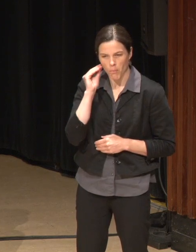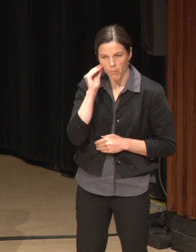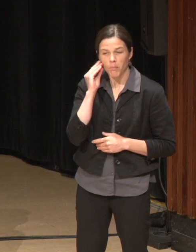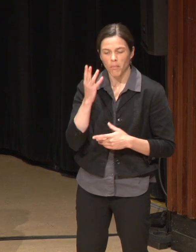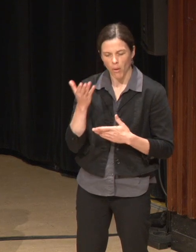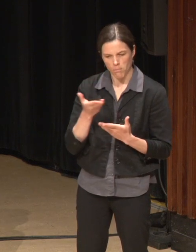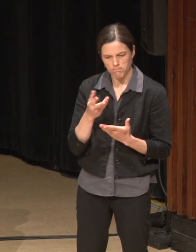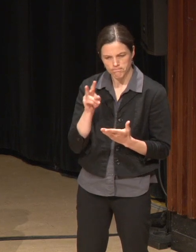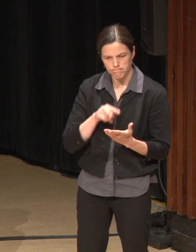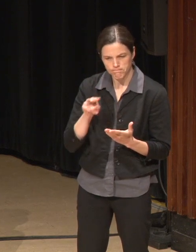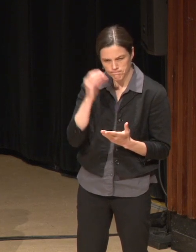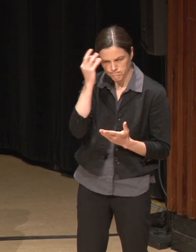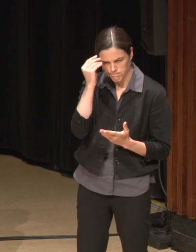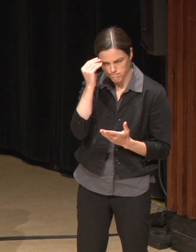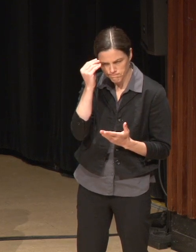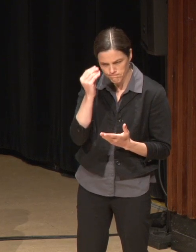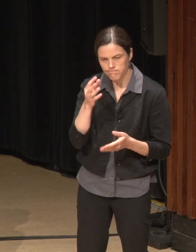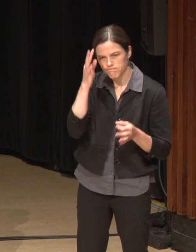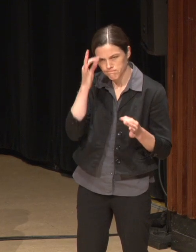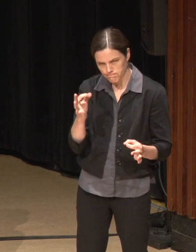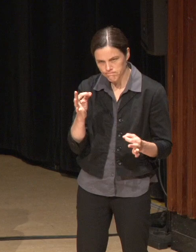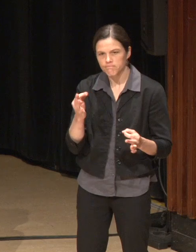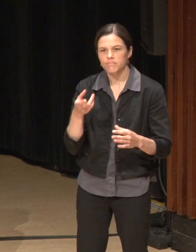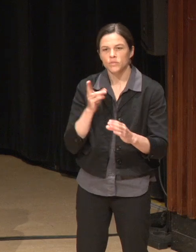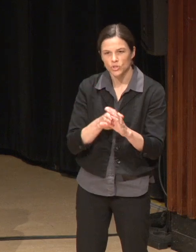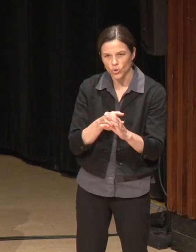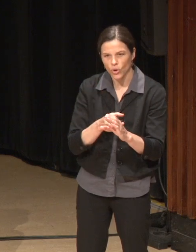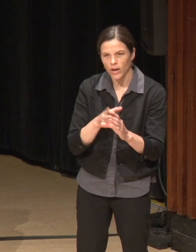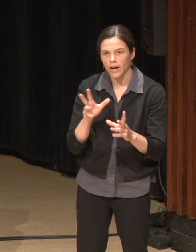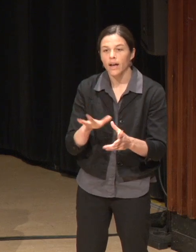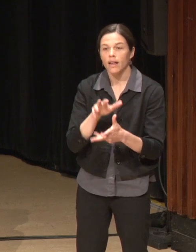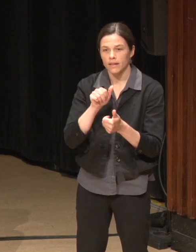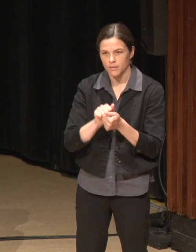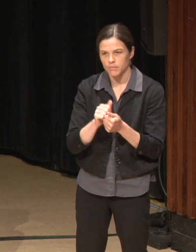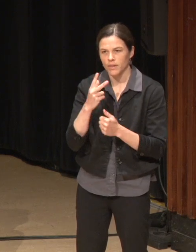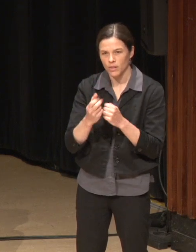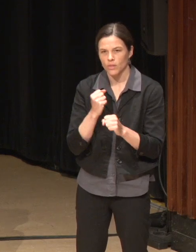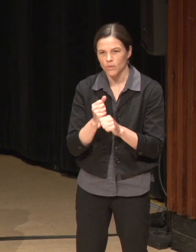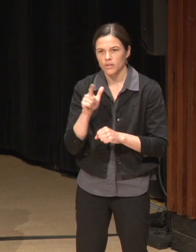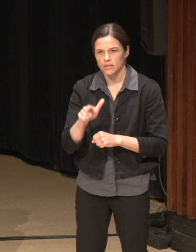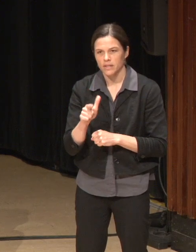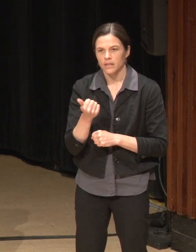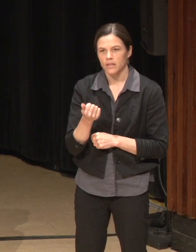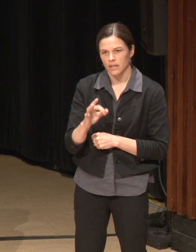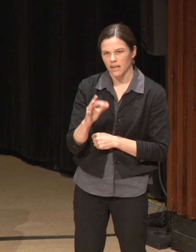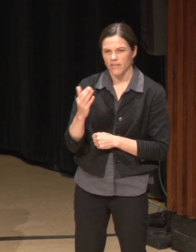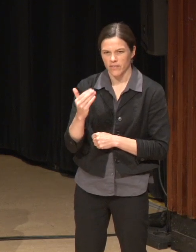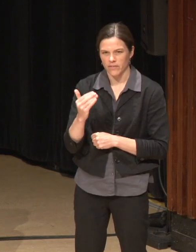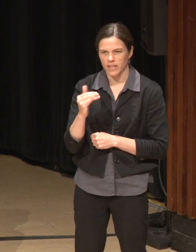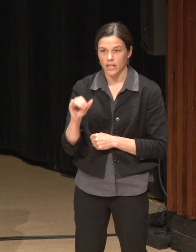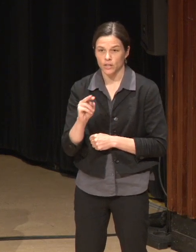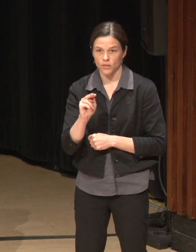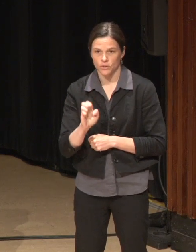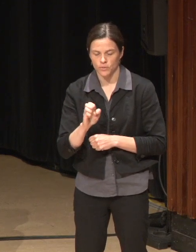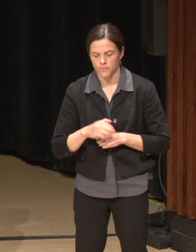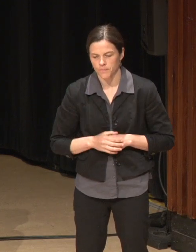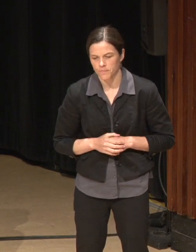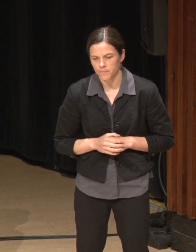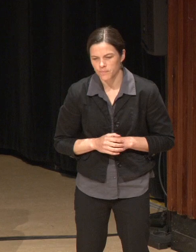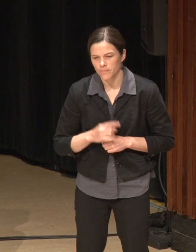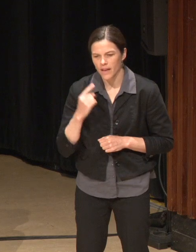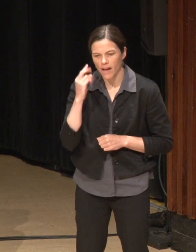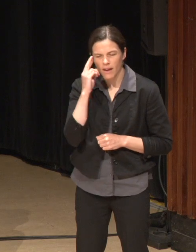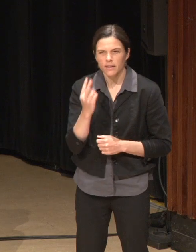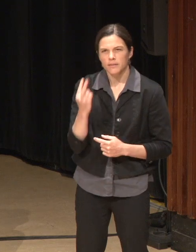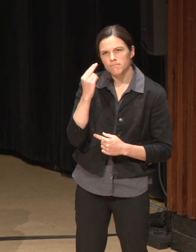mentioned earlier, he completed the program 3 years later in June of 1915. And as I thought about my